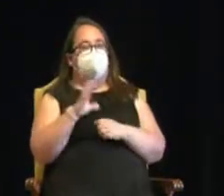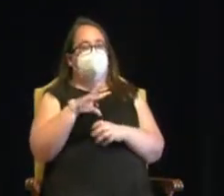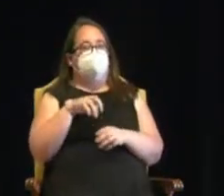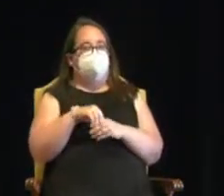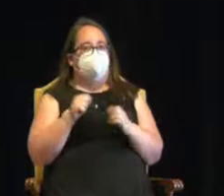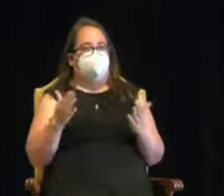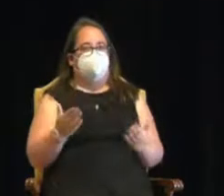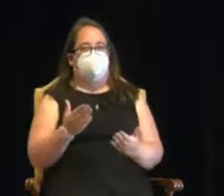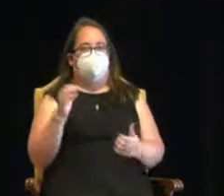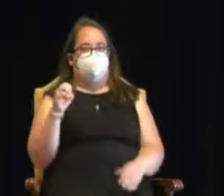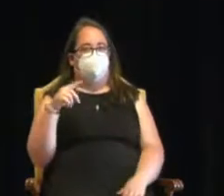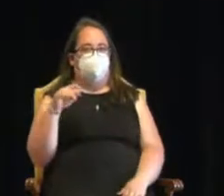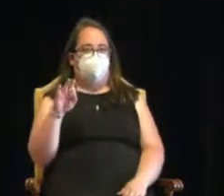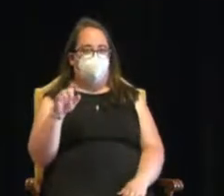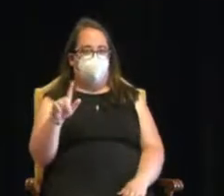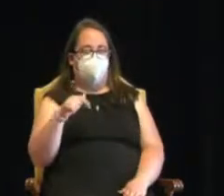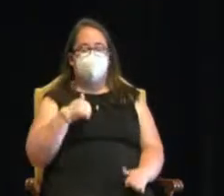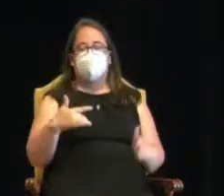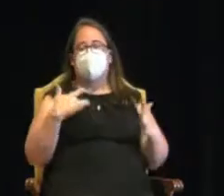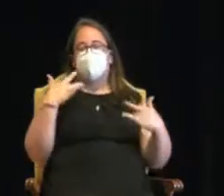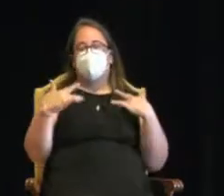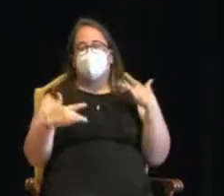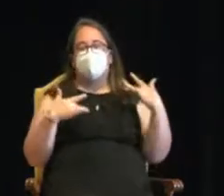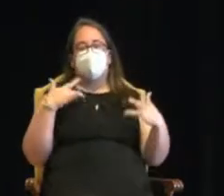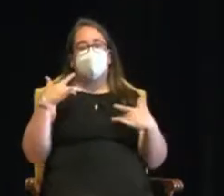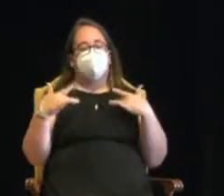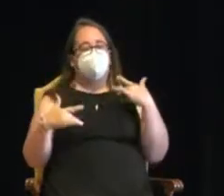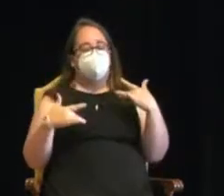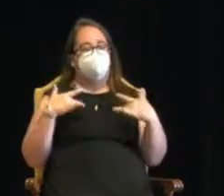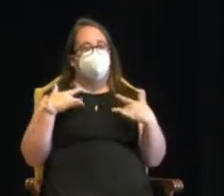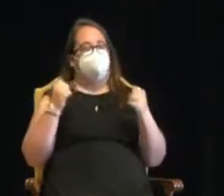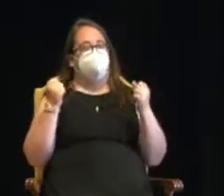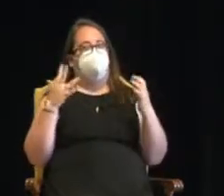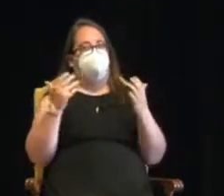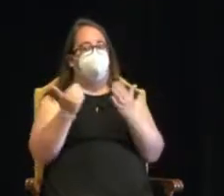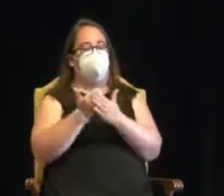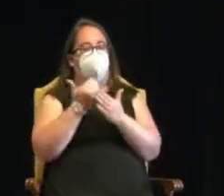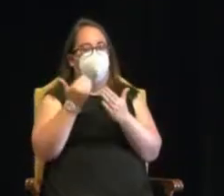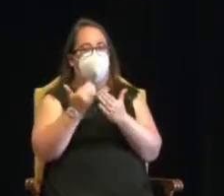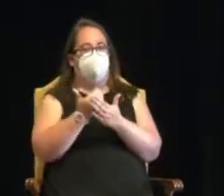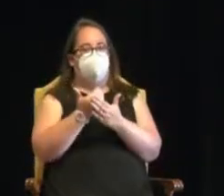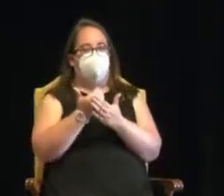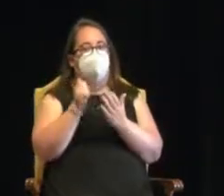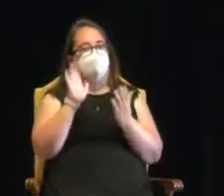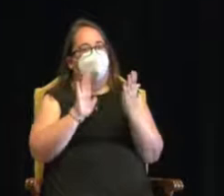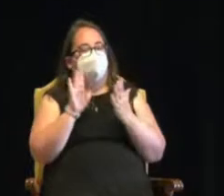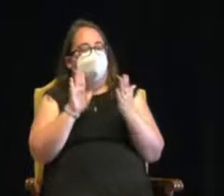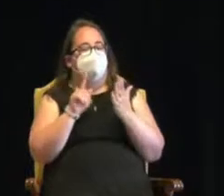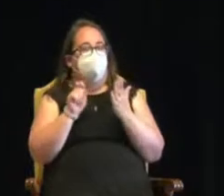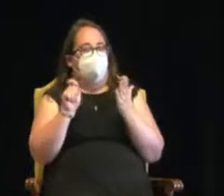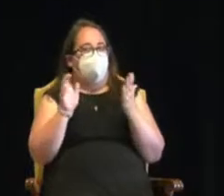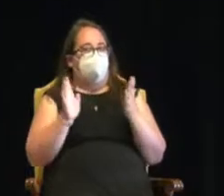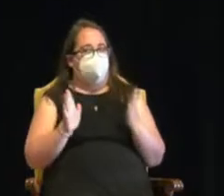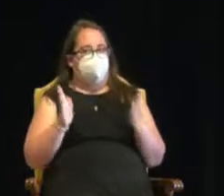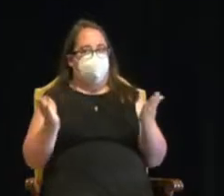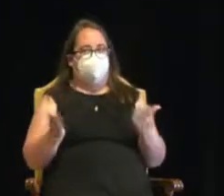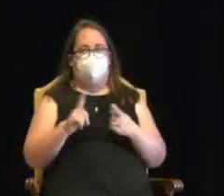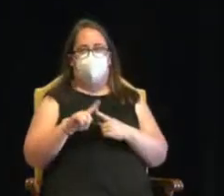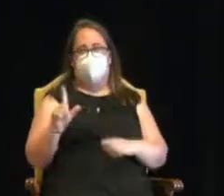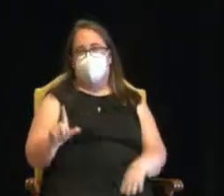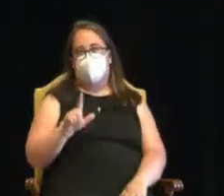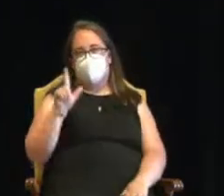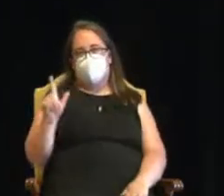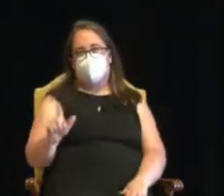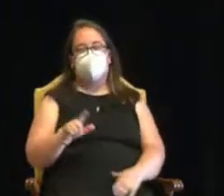Pratt. I'm really excited because we're bringing a bunch of new in-person author events to the library.